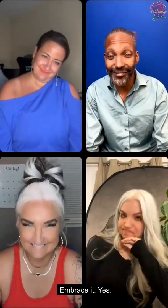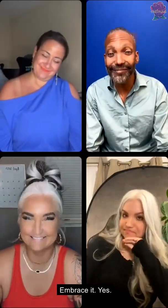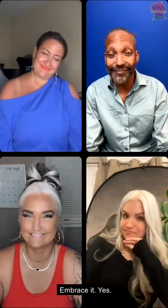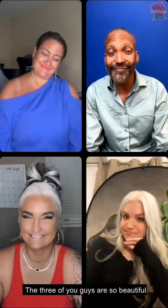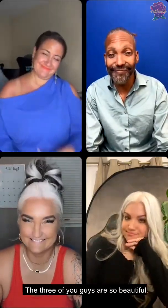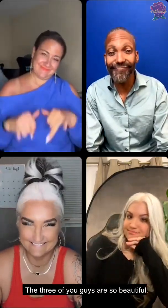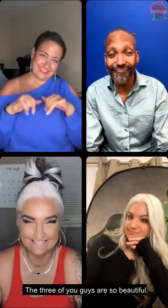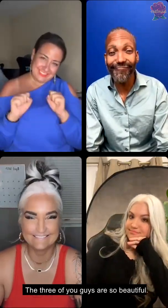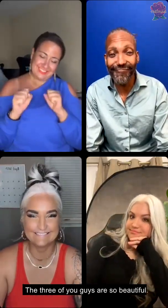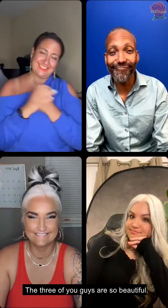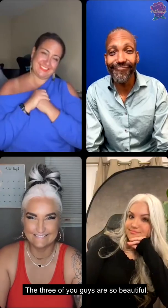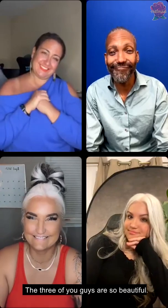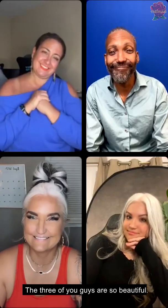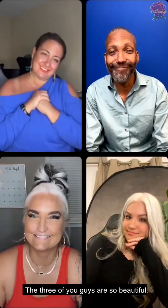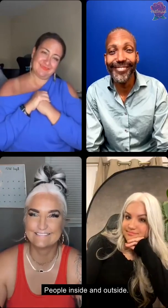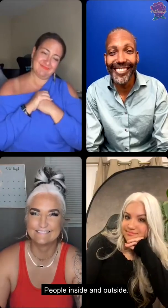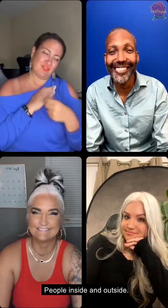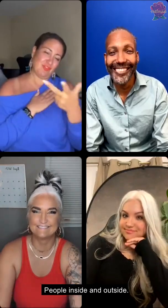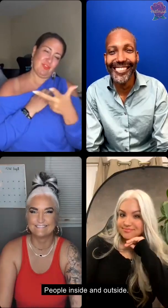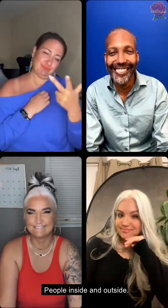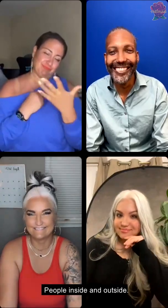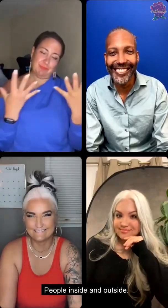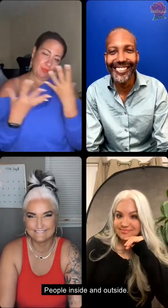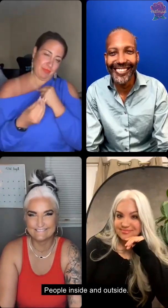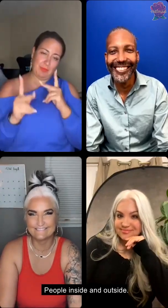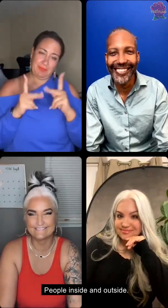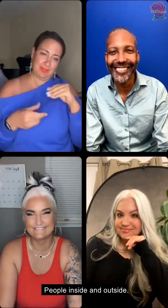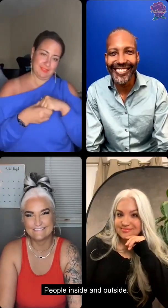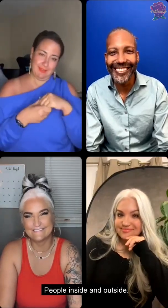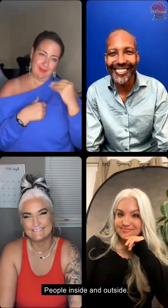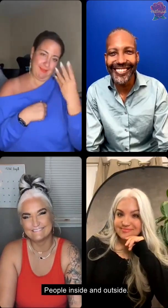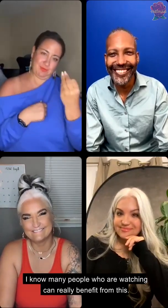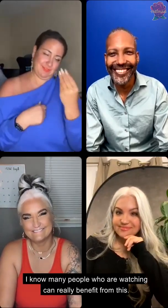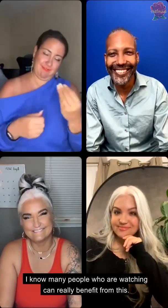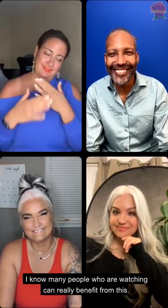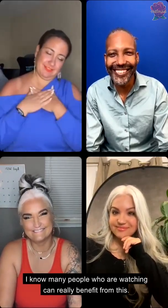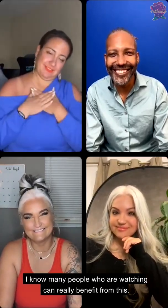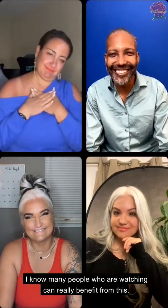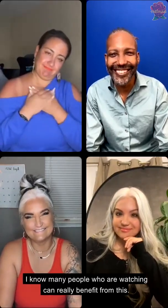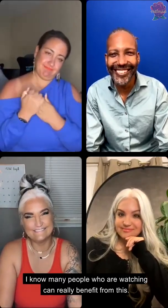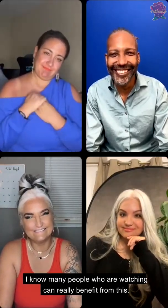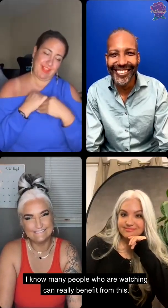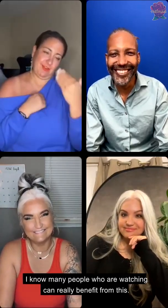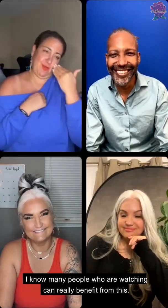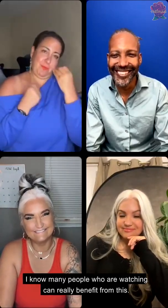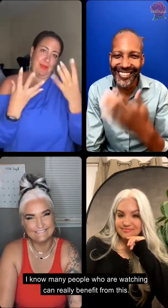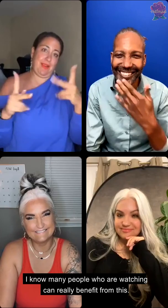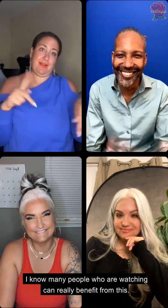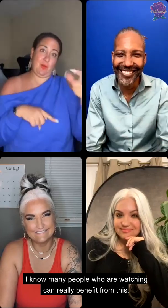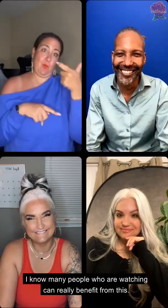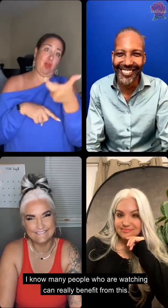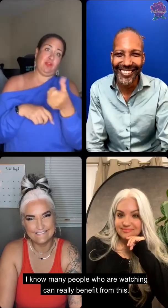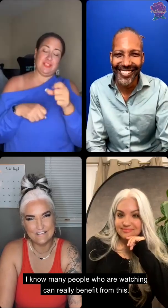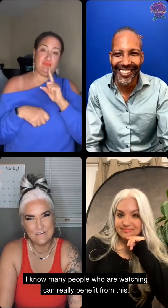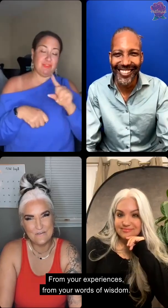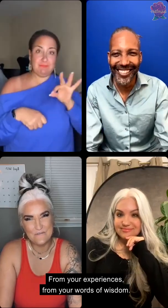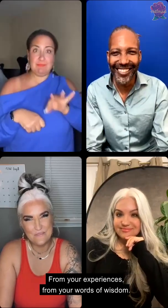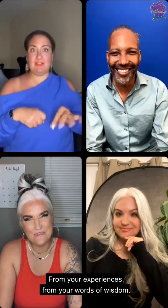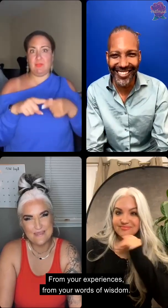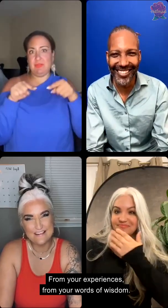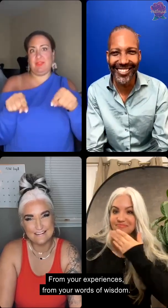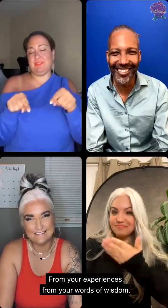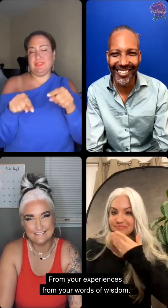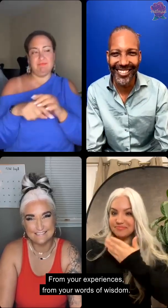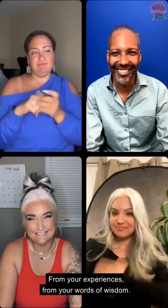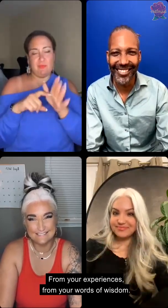it. Yes. The three of you guys are so beautiful people inside and outside. I know many people who are watching can really benefit